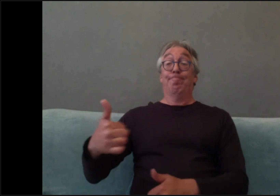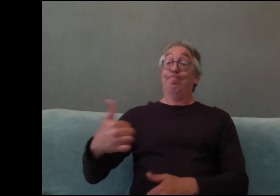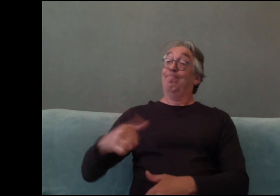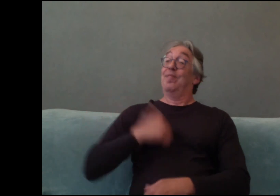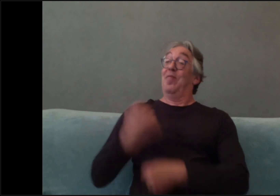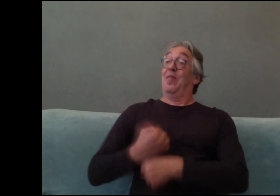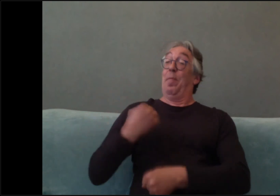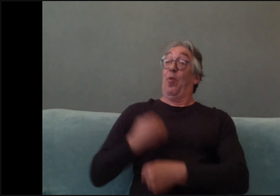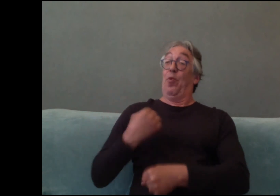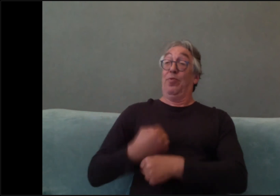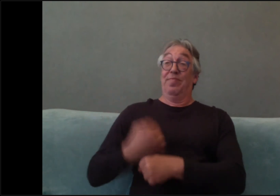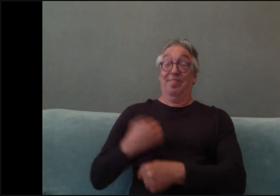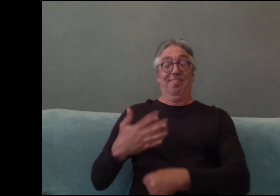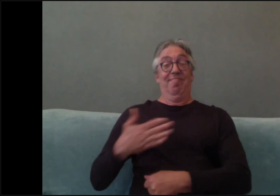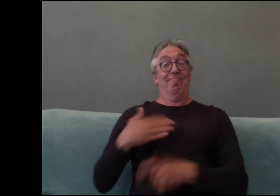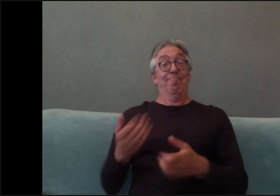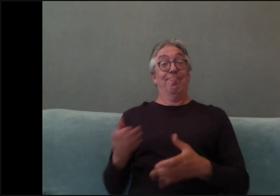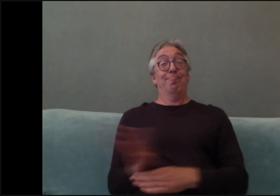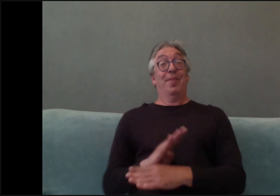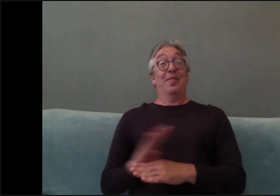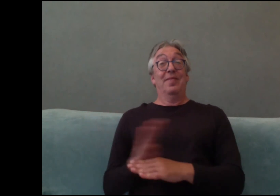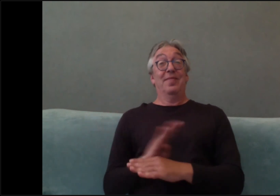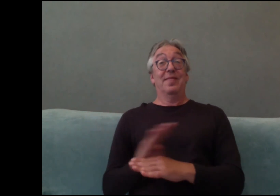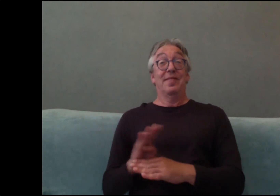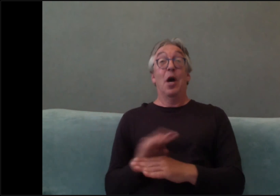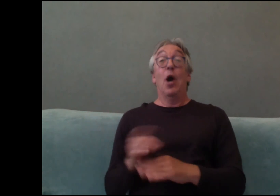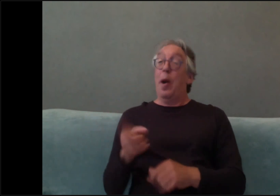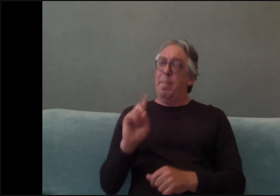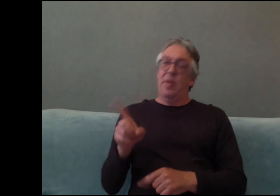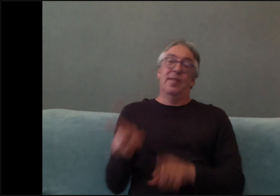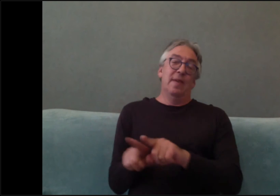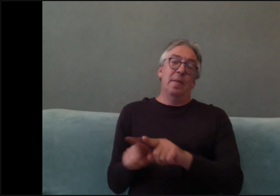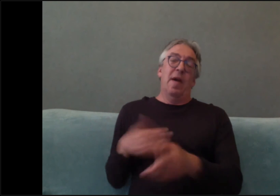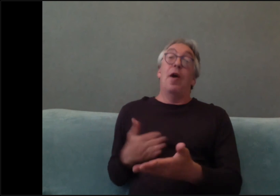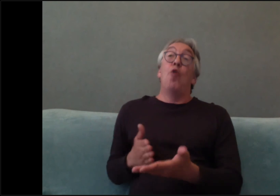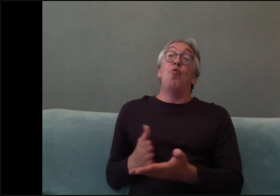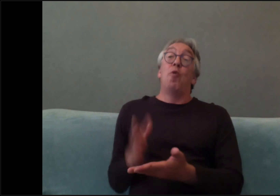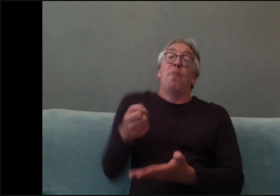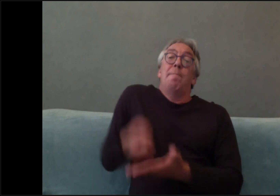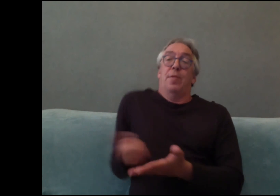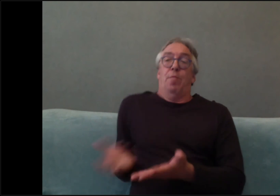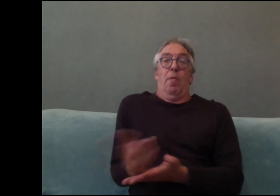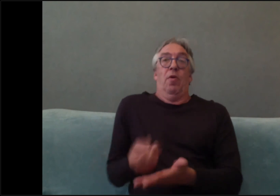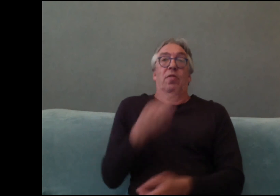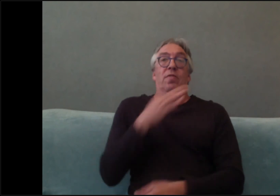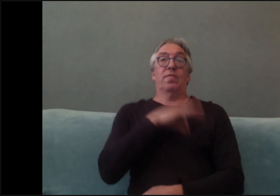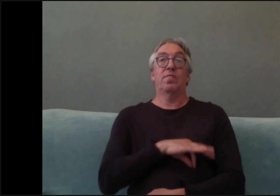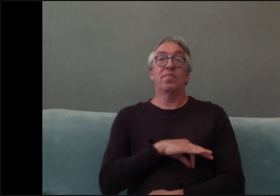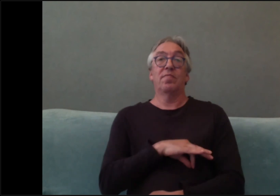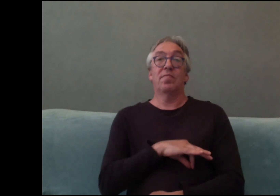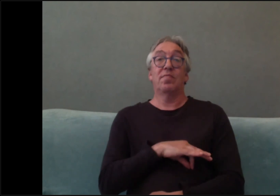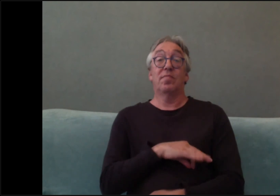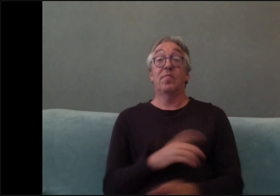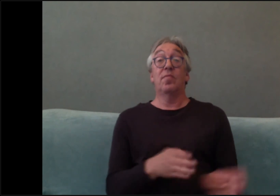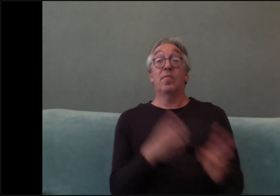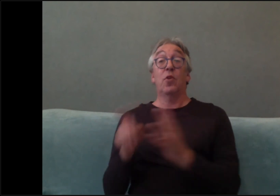should come in by the end of 2020. An EU anti-poverty strategy would also support the